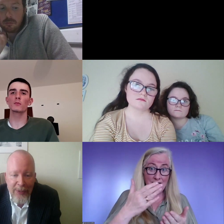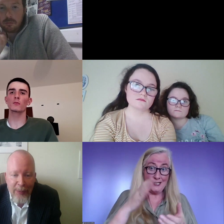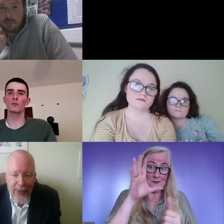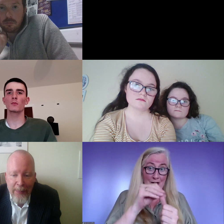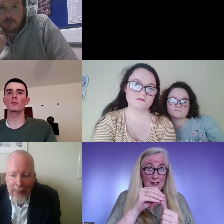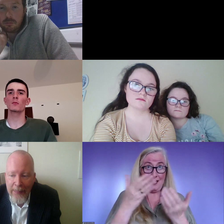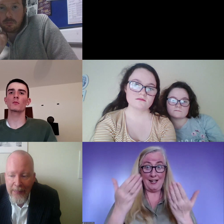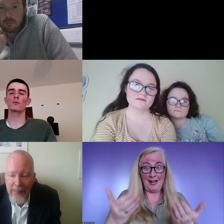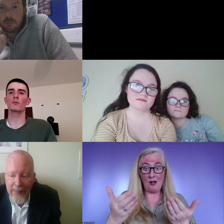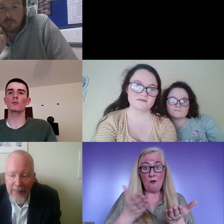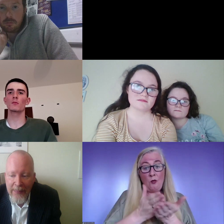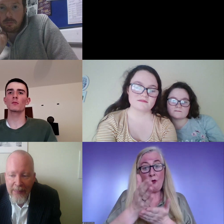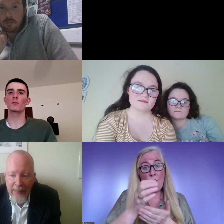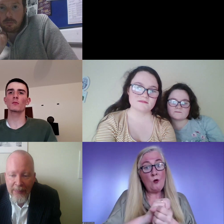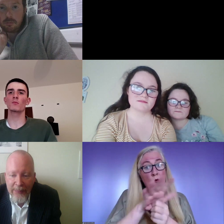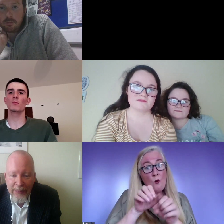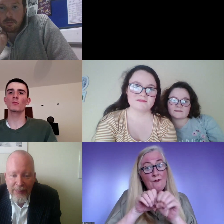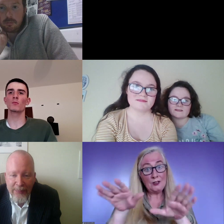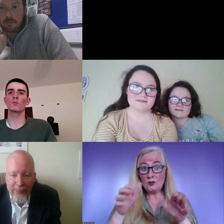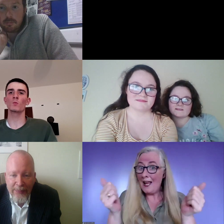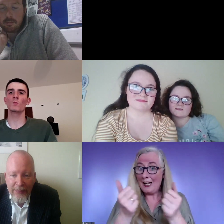Anyone want to jump in?